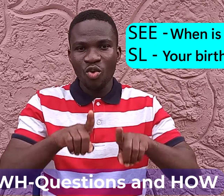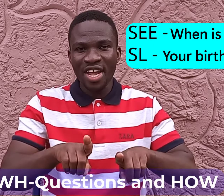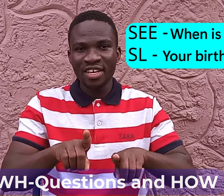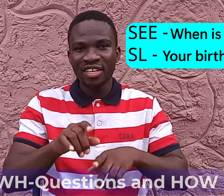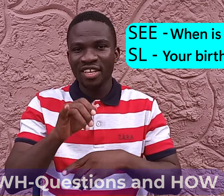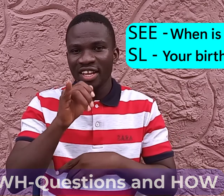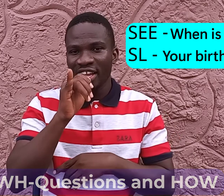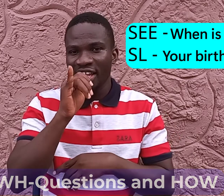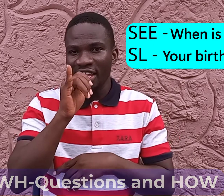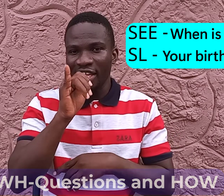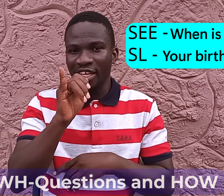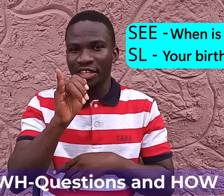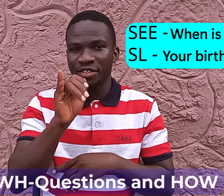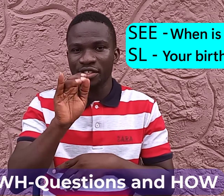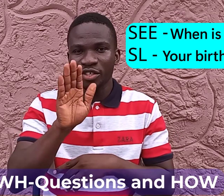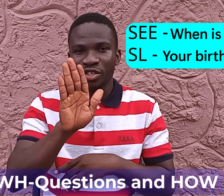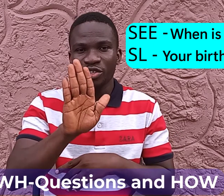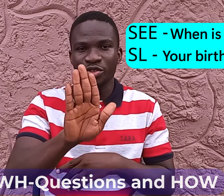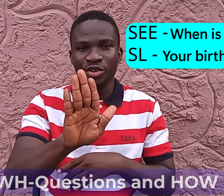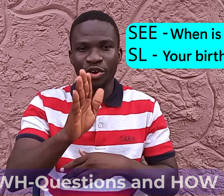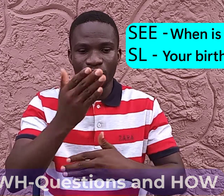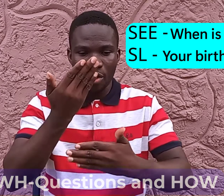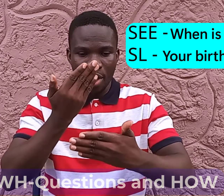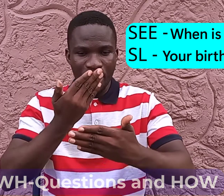when is your